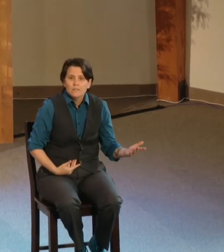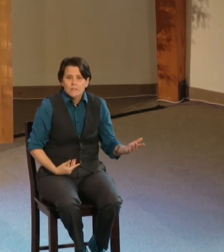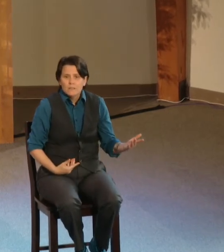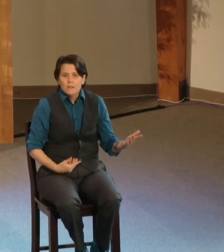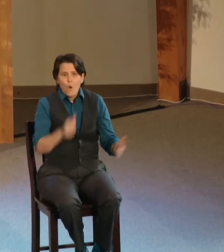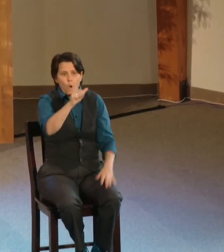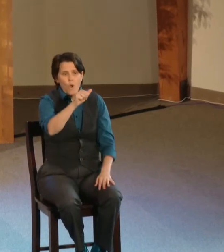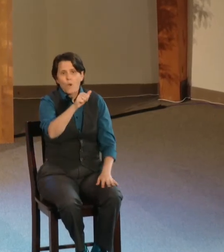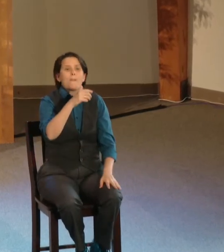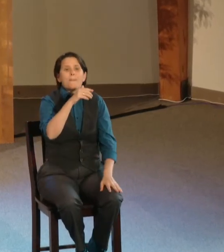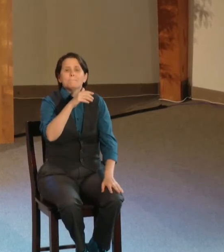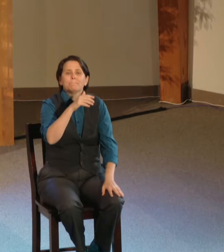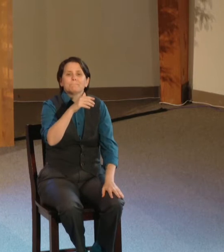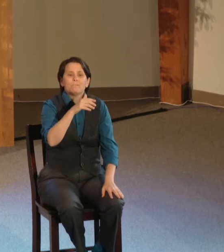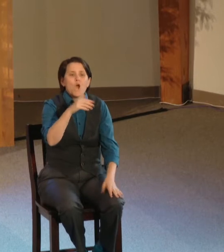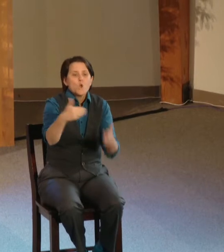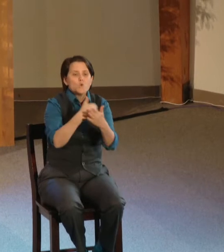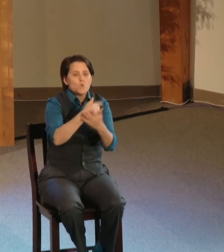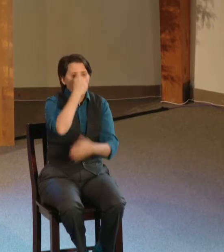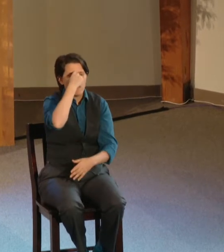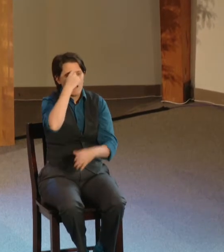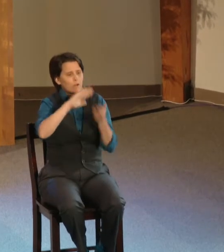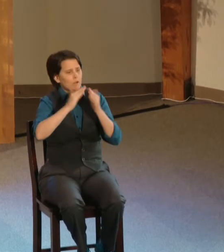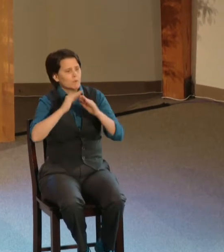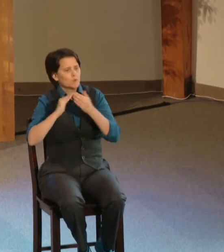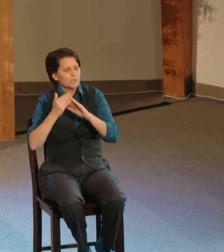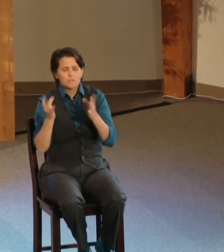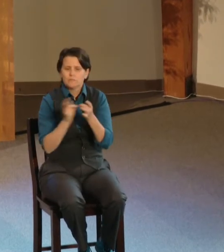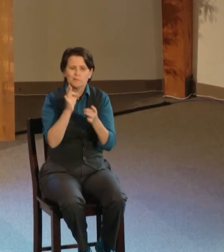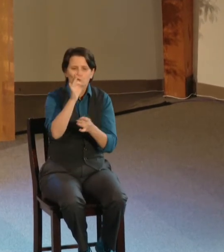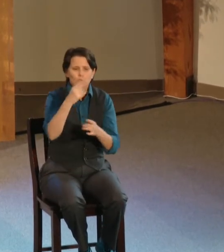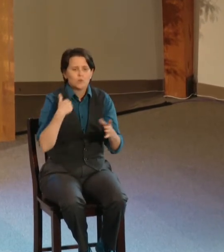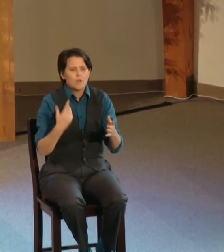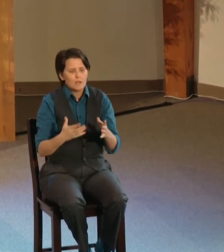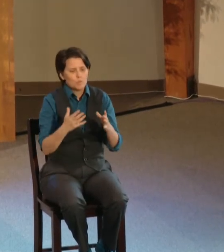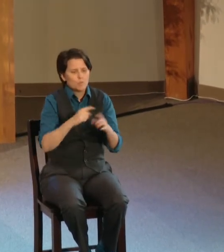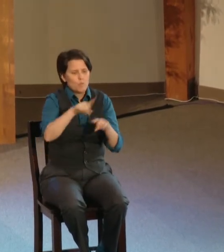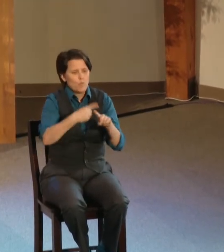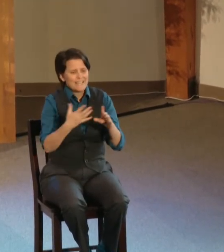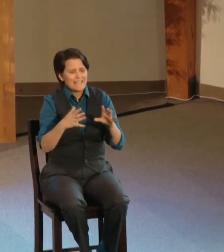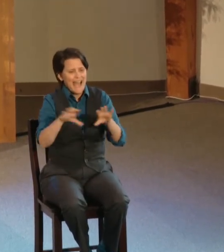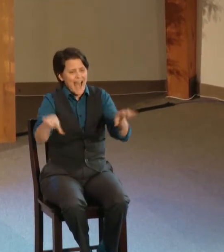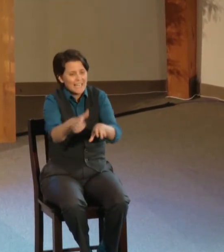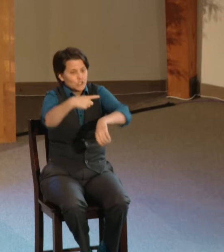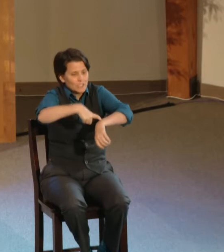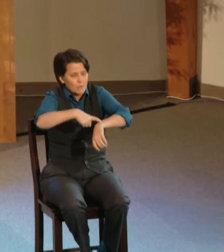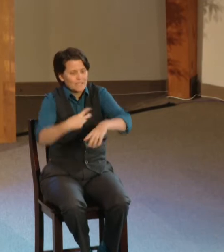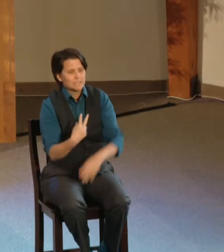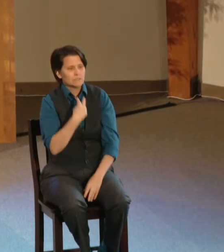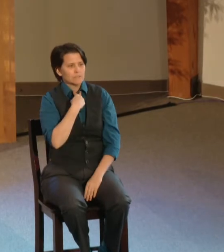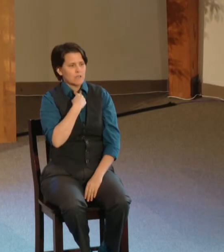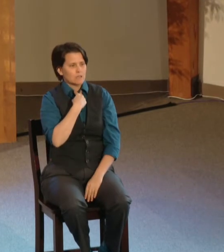Often in New Thought spiritual communities, you know, we kind of get stuck when action is needed. I think it's because we haven't had a lot